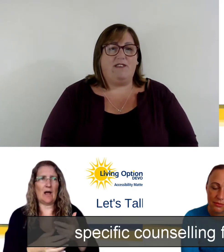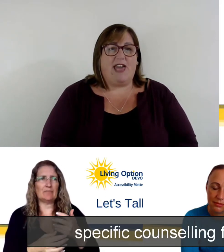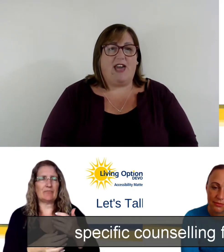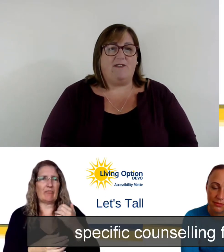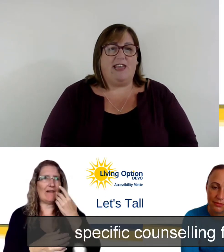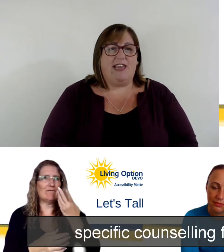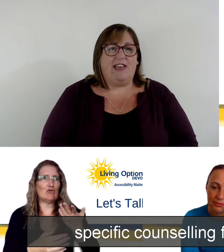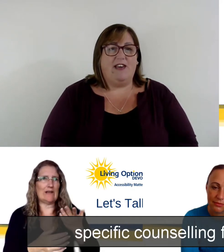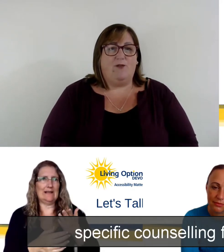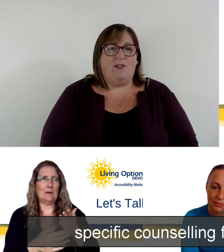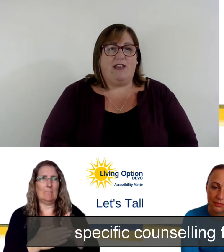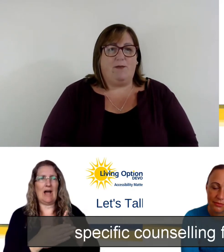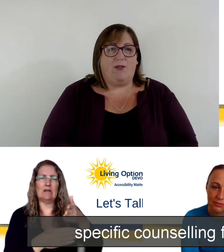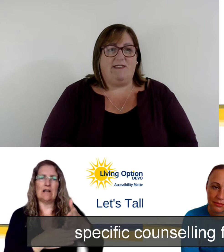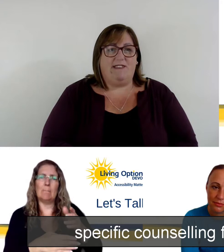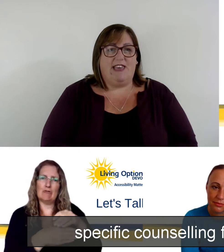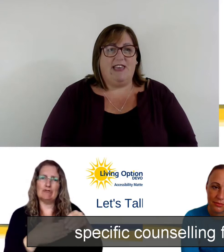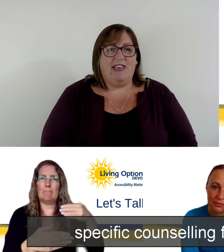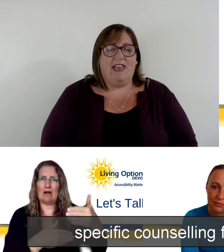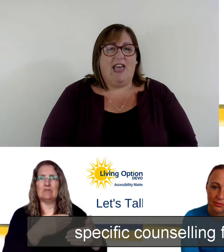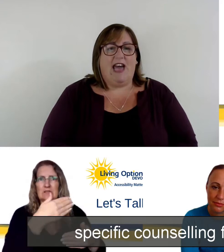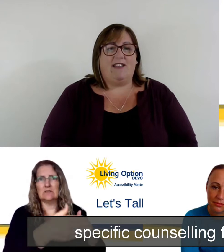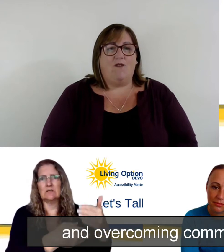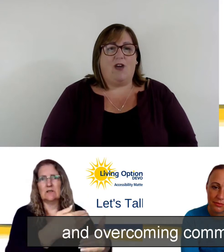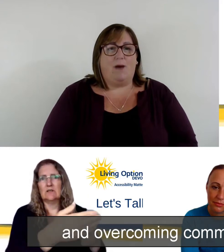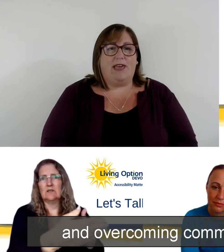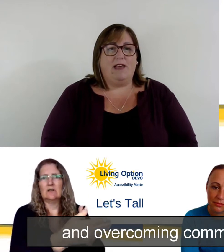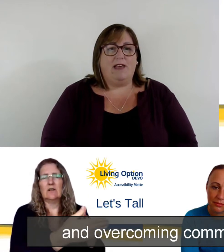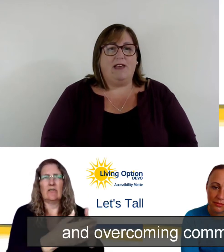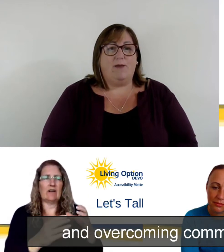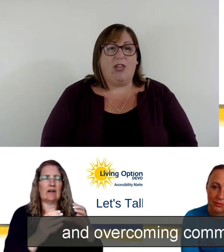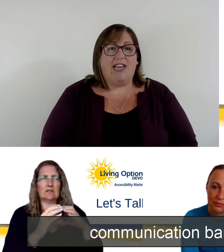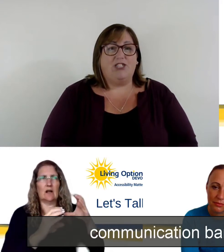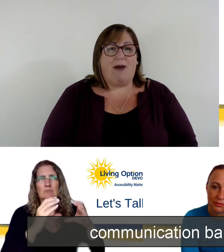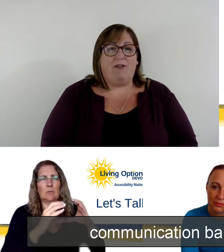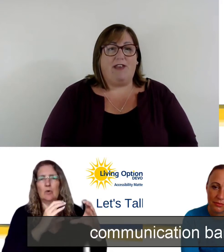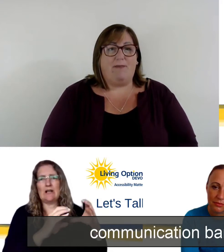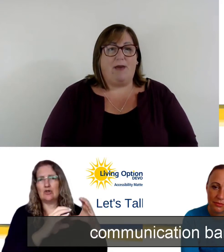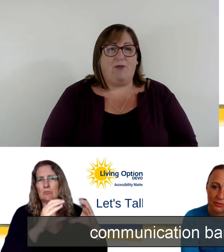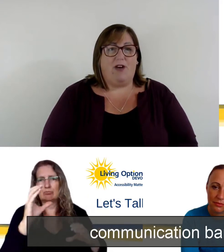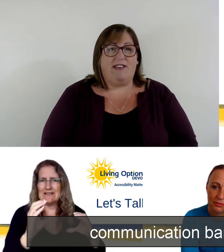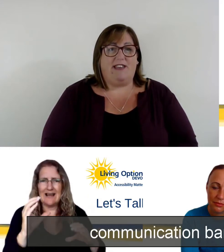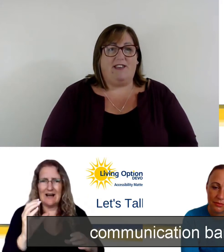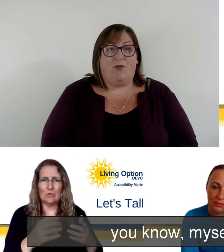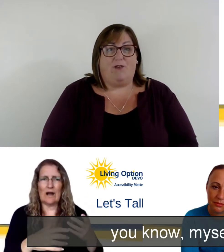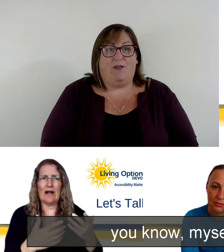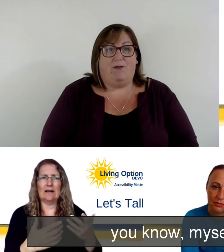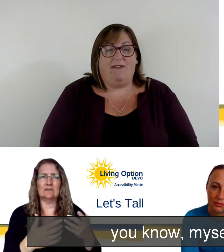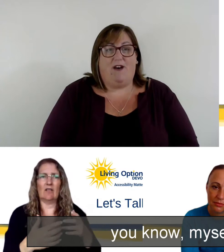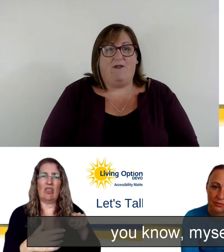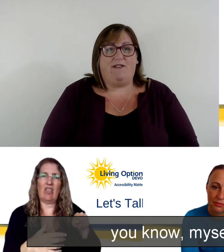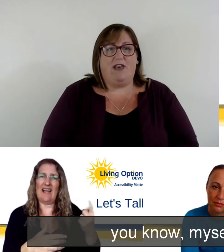offering specific counselling for the deaf community and overcoming communication barriers by providing, you